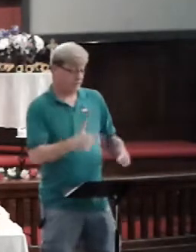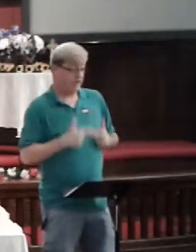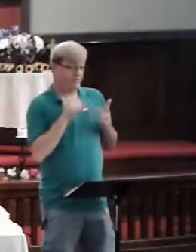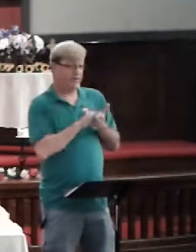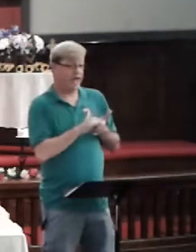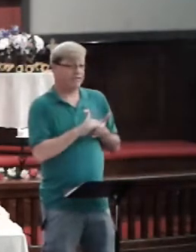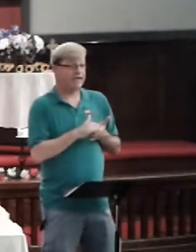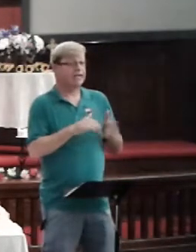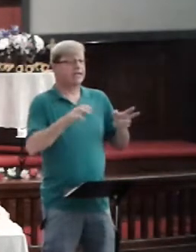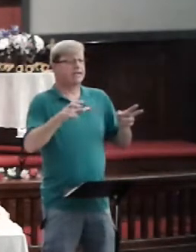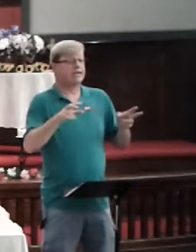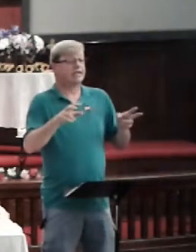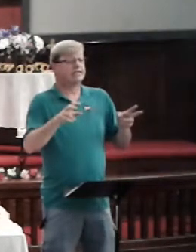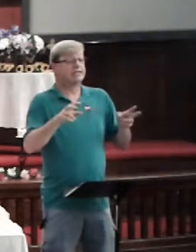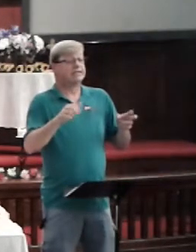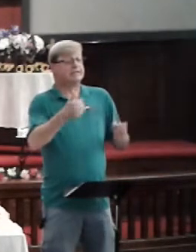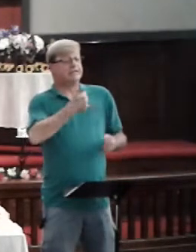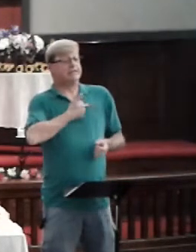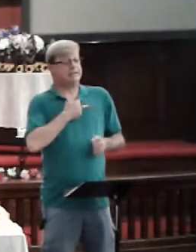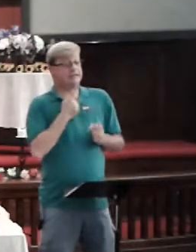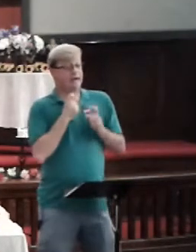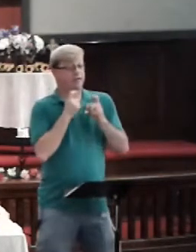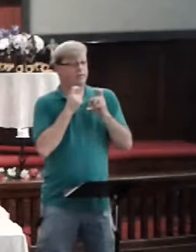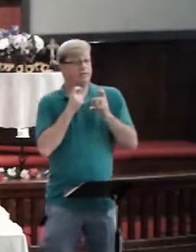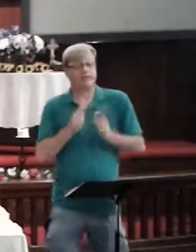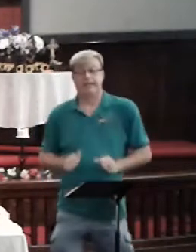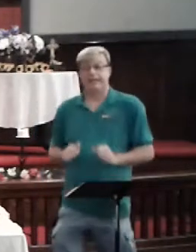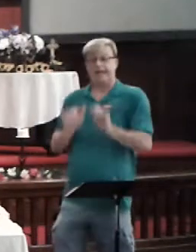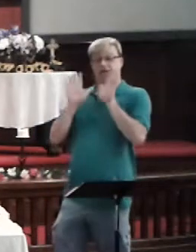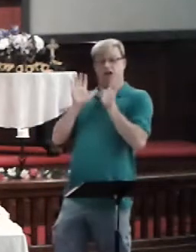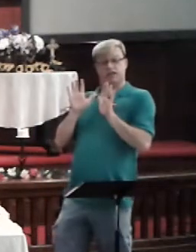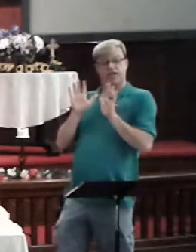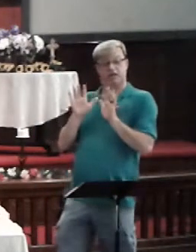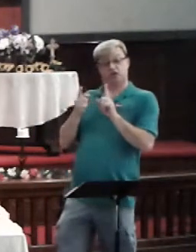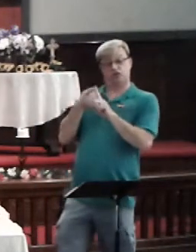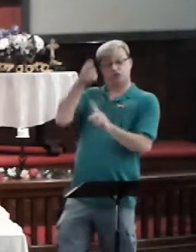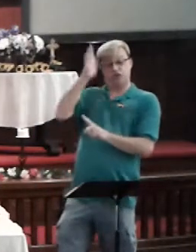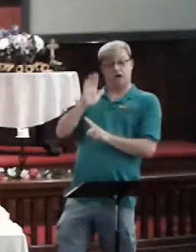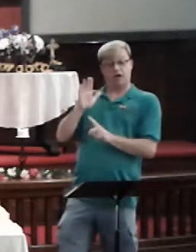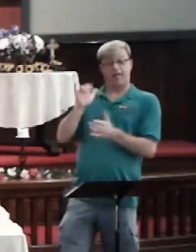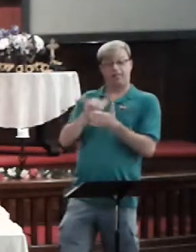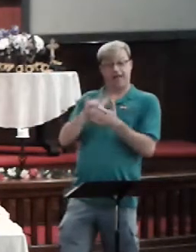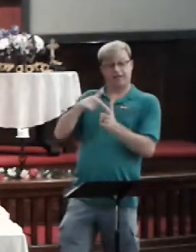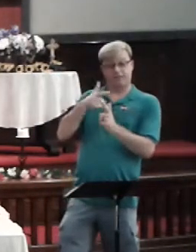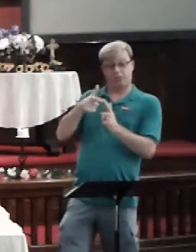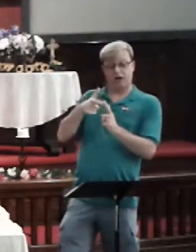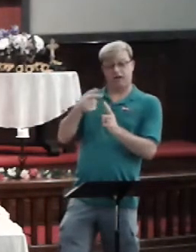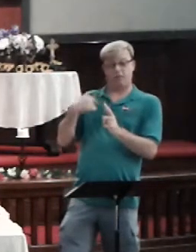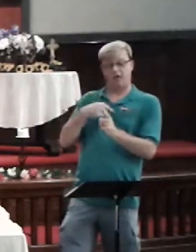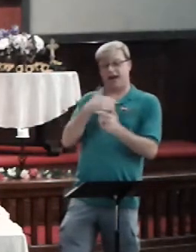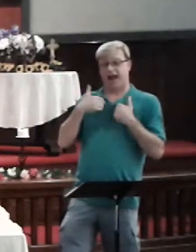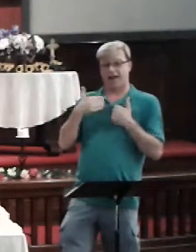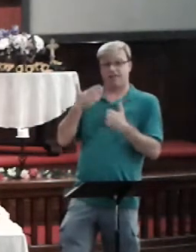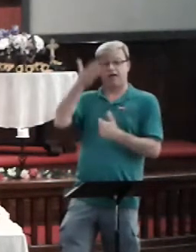that self giving over ourselves to God, that's when we have love and can be